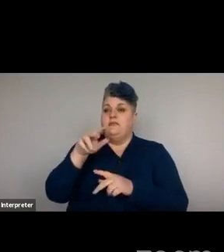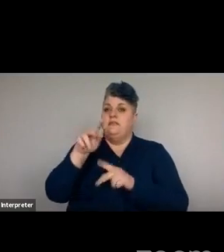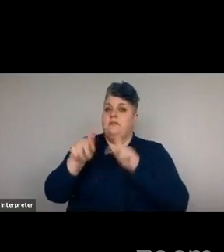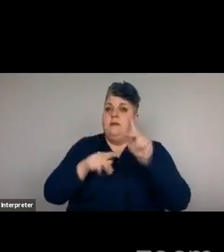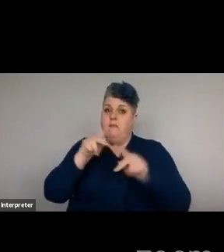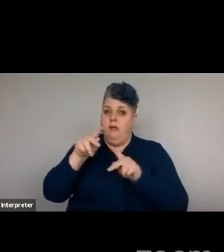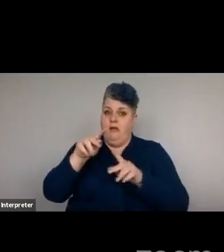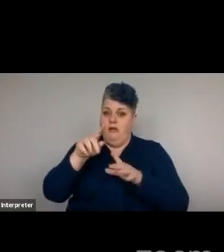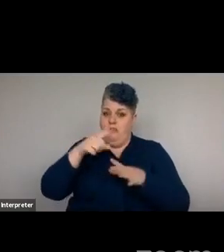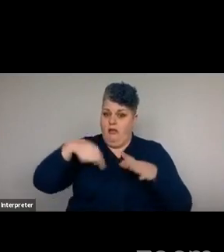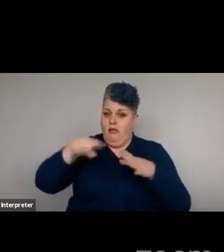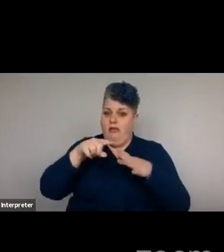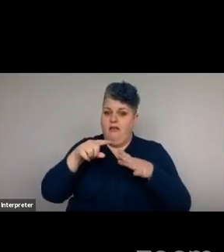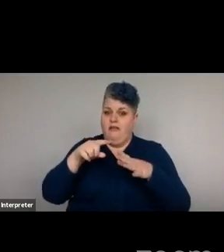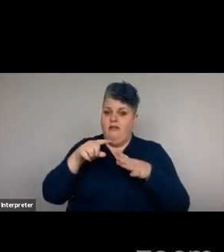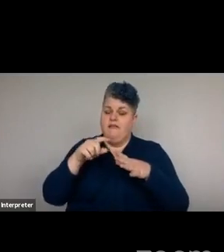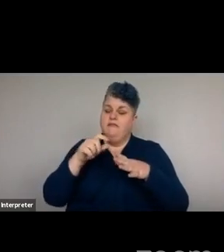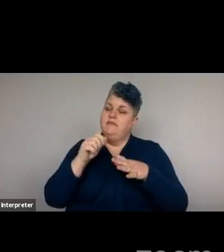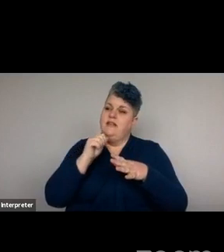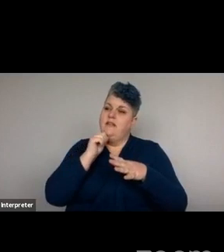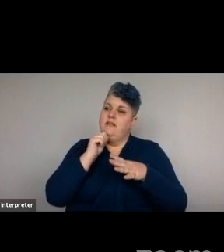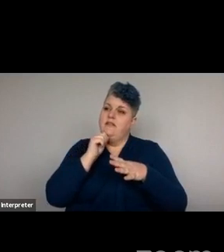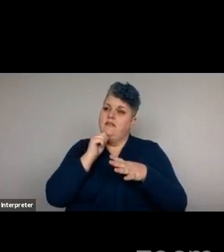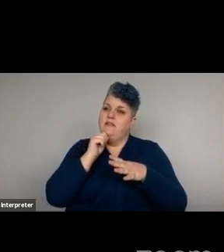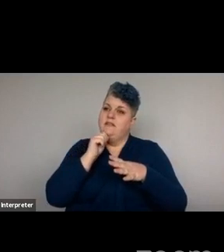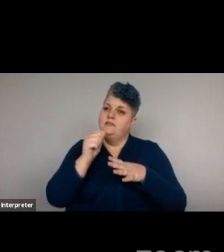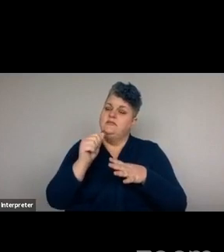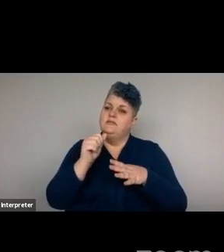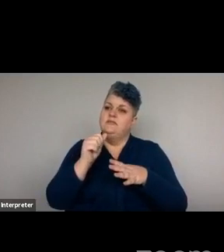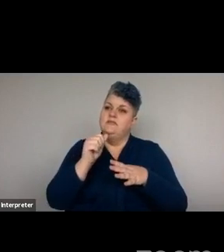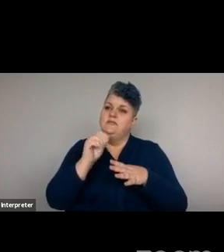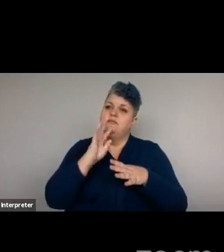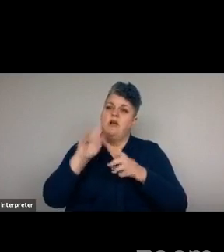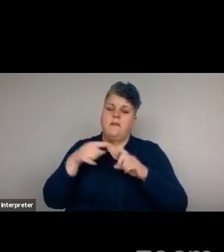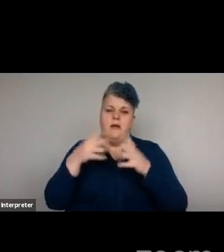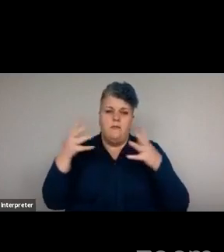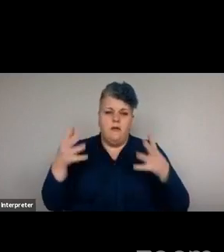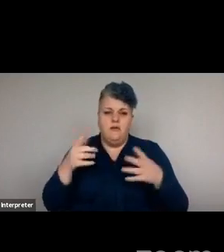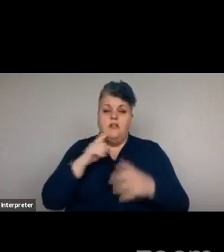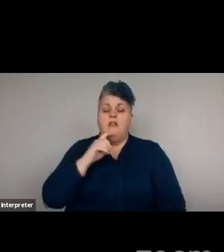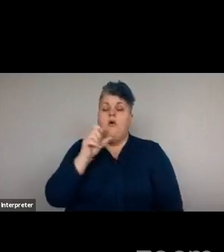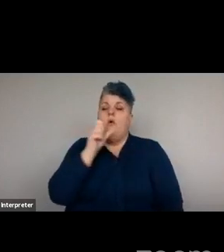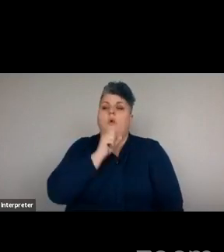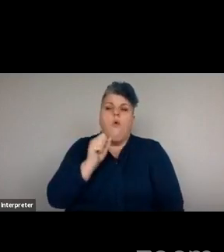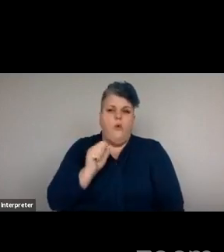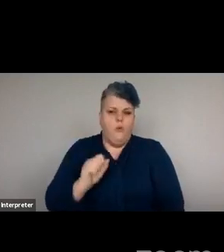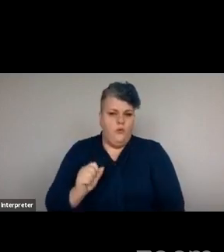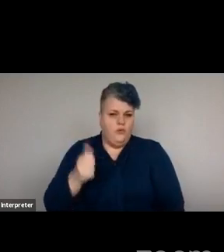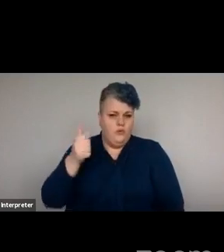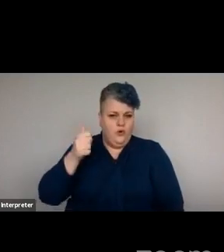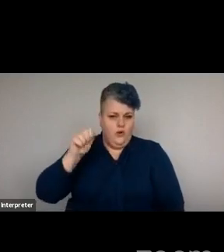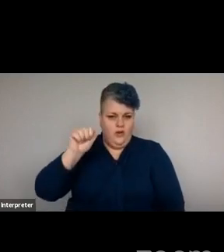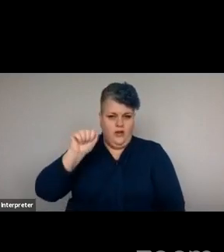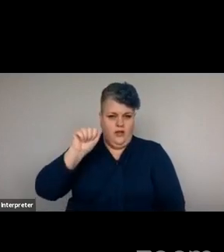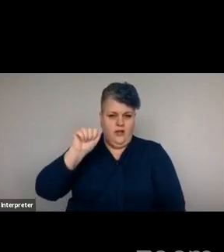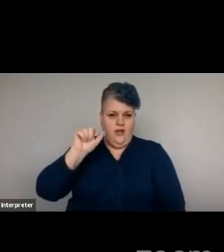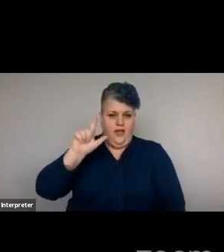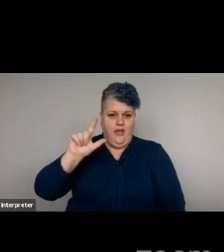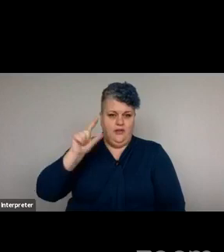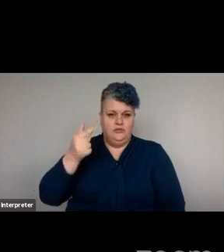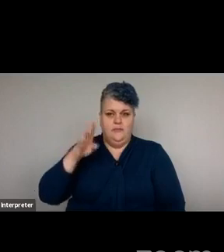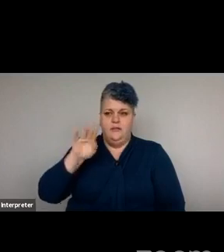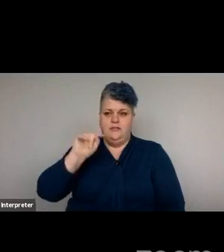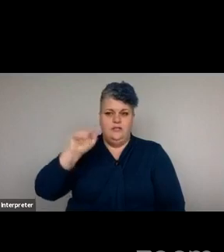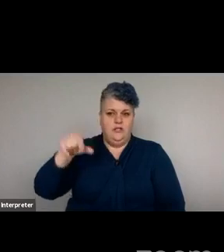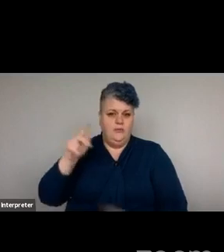guess, a lot of focus, and talk about our folks who are LGBT and aging. So I'm getting ready to